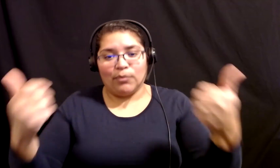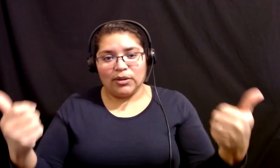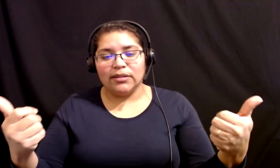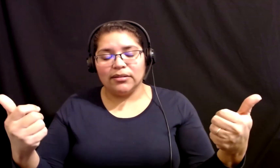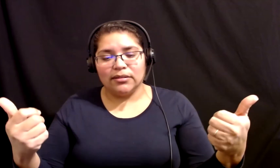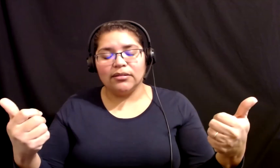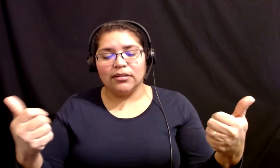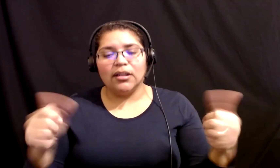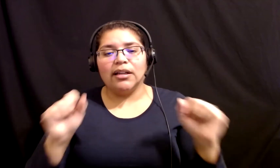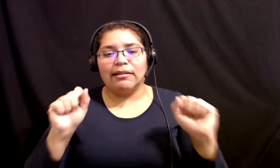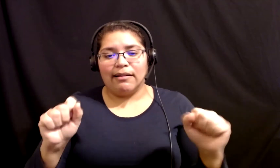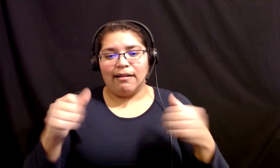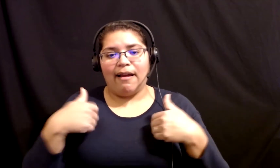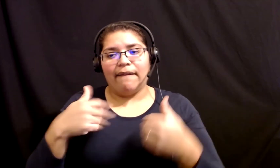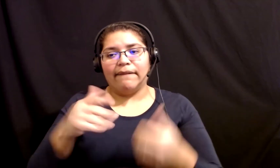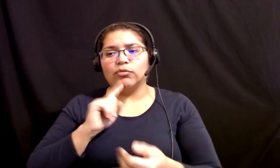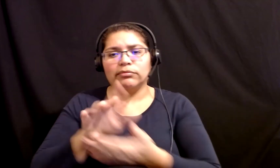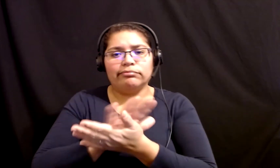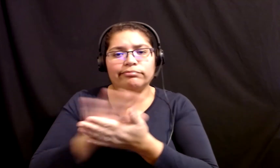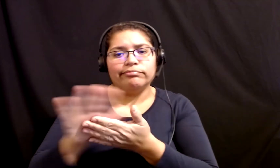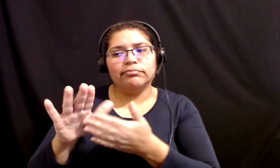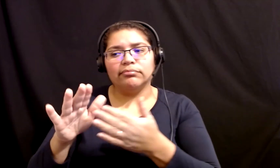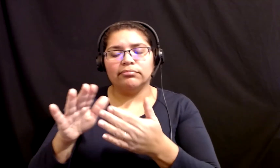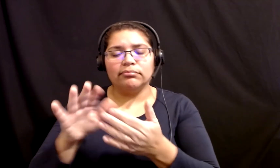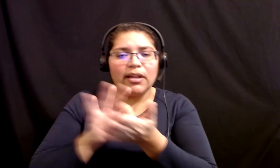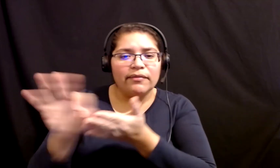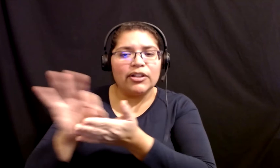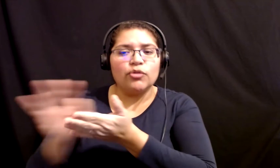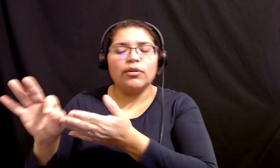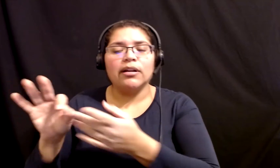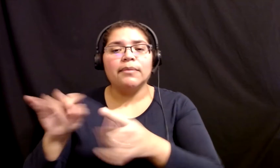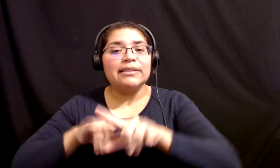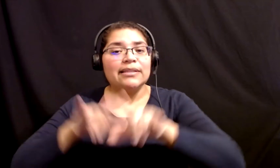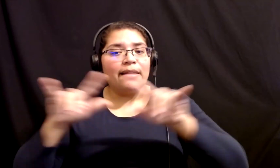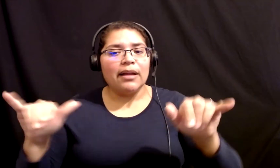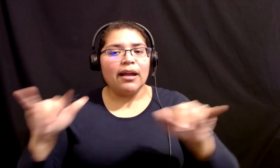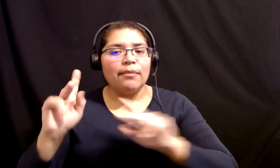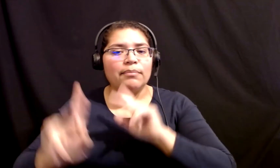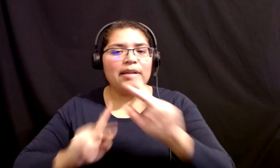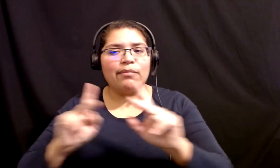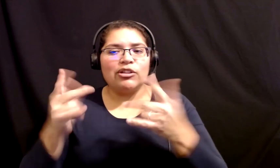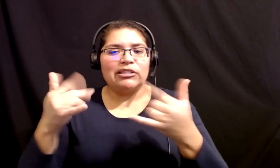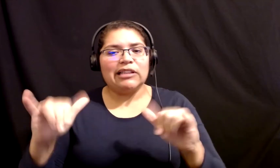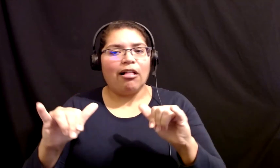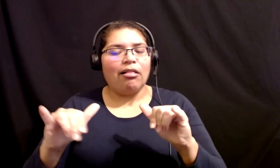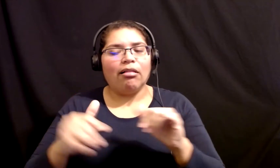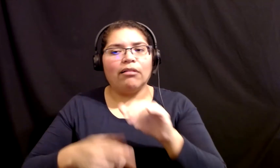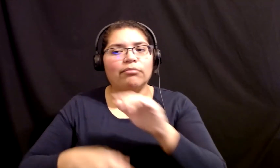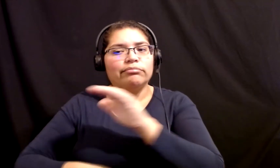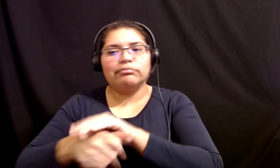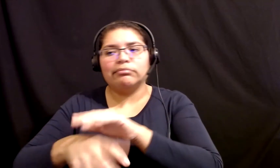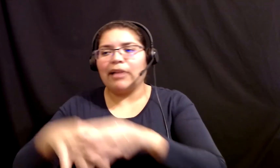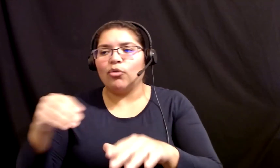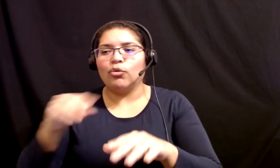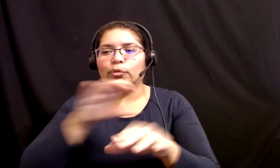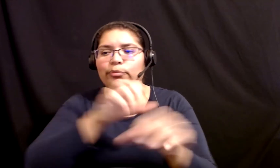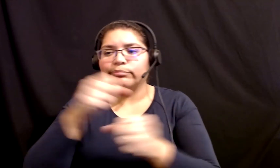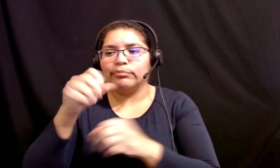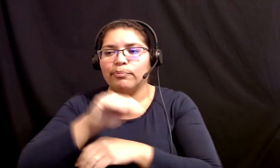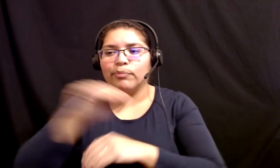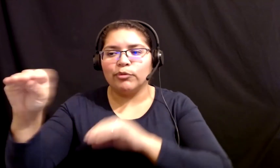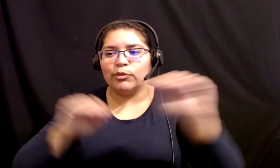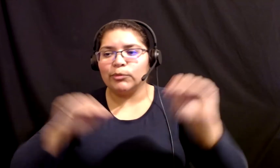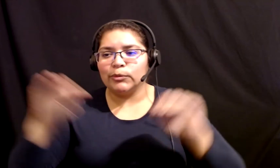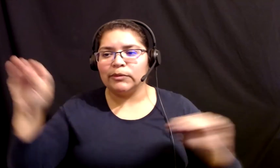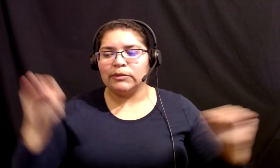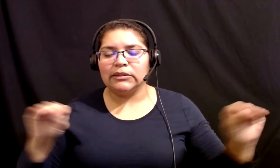you can have a nice inventory of affordable units, yet people are being displaced very frequently. So I was hoping